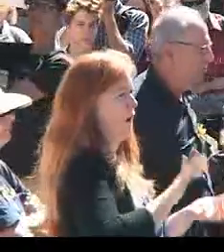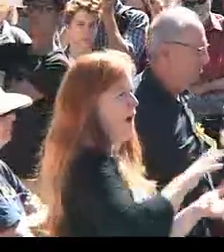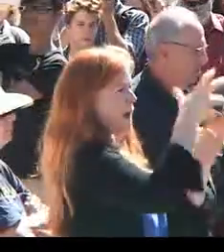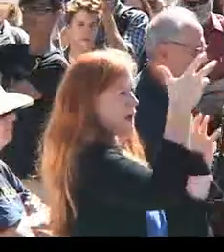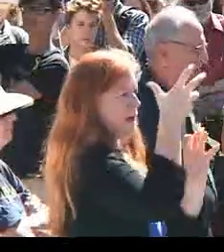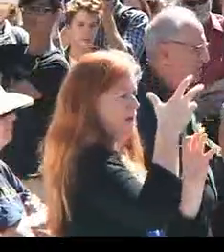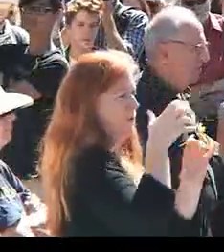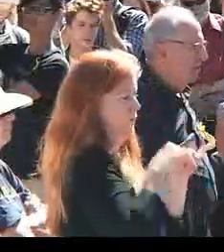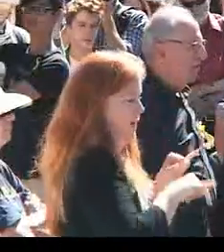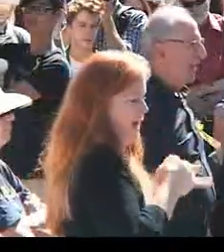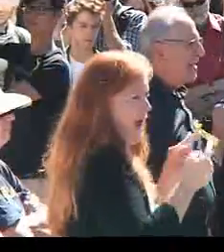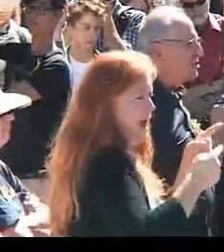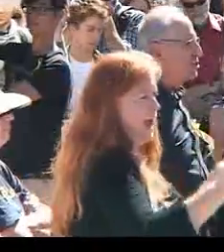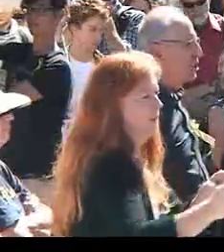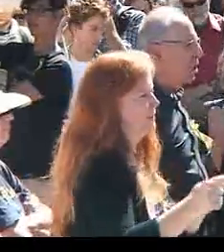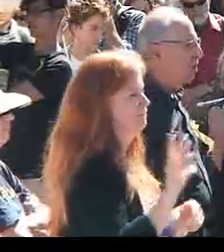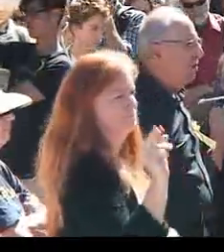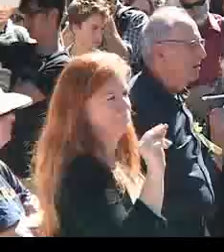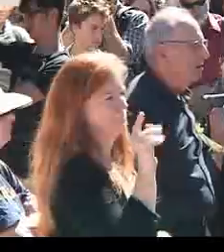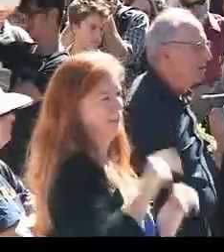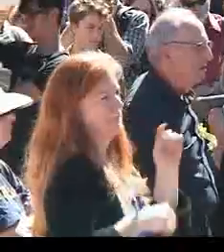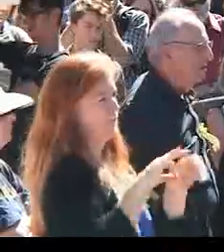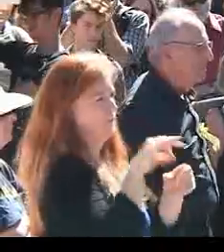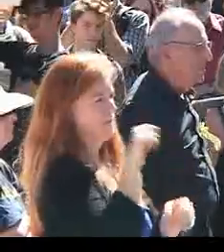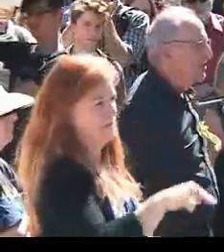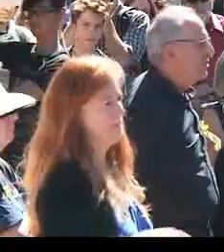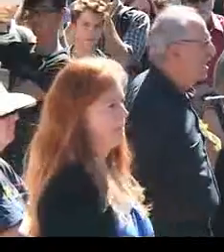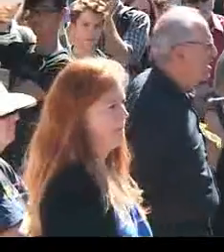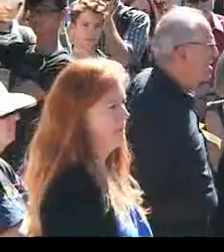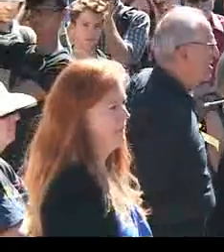quo. Last June,